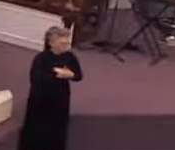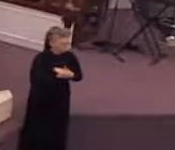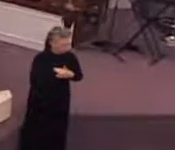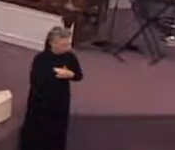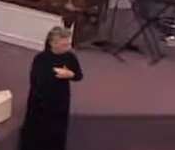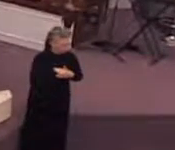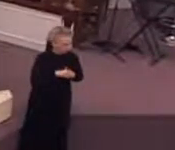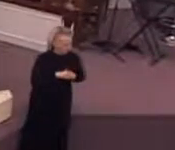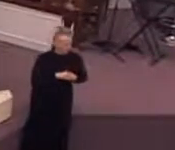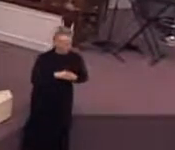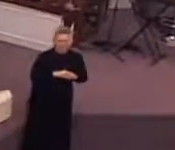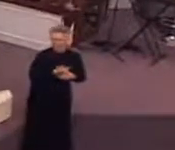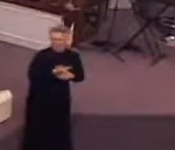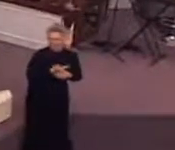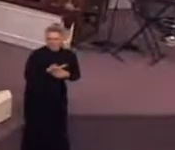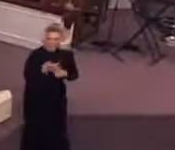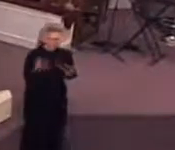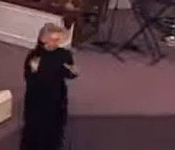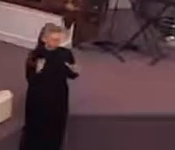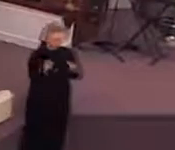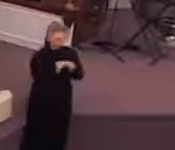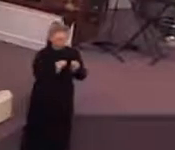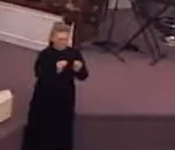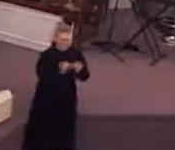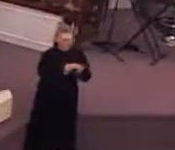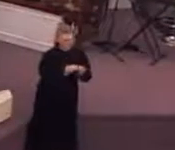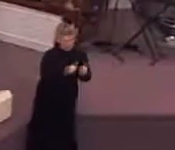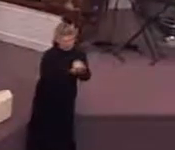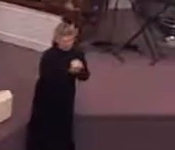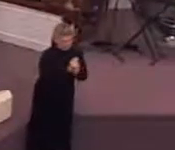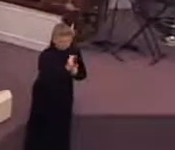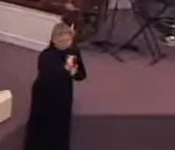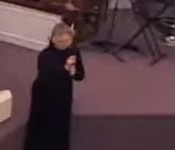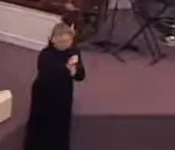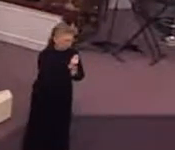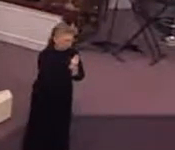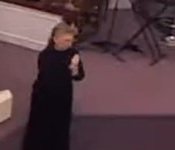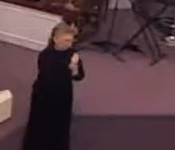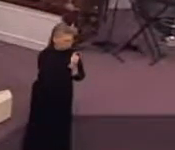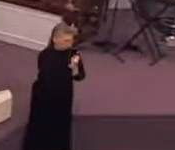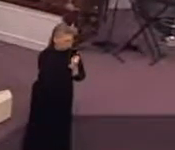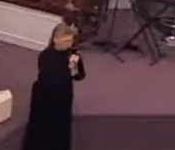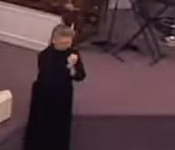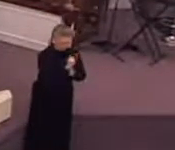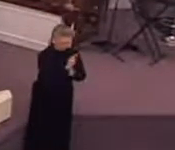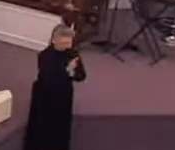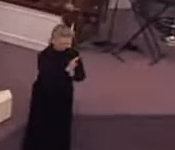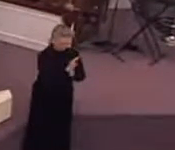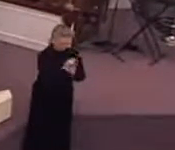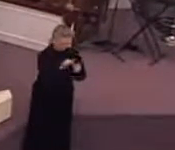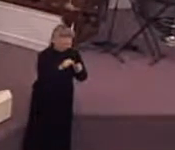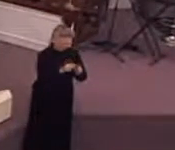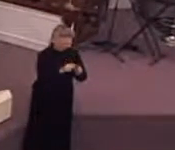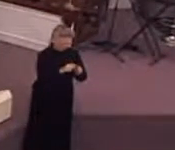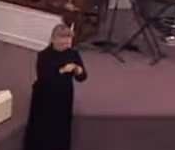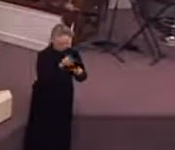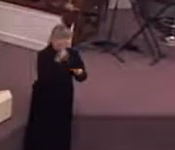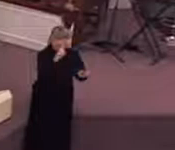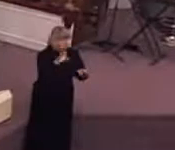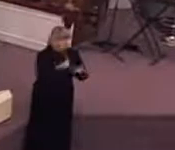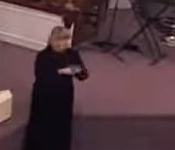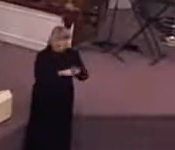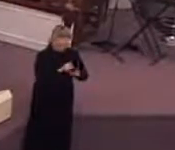Hallelujah. They were assembled together in Acts 1 and 4. They continue with one accord in prayer.